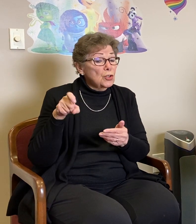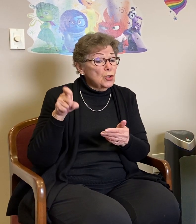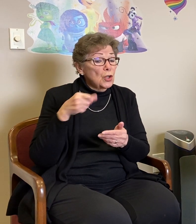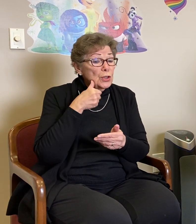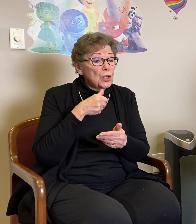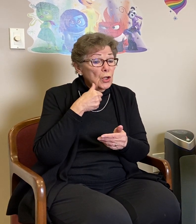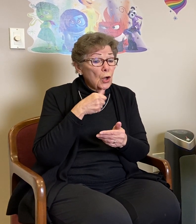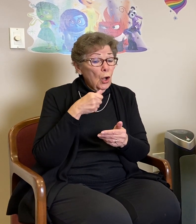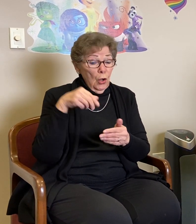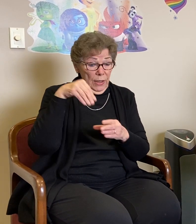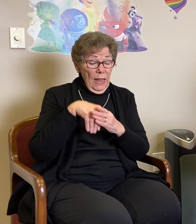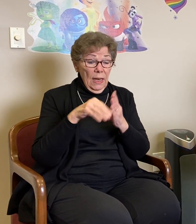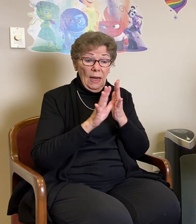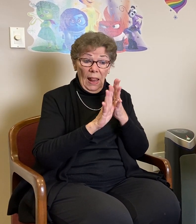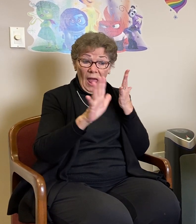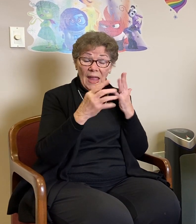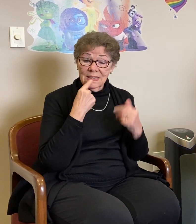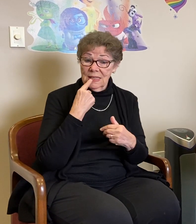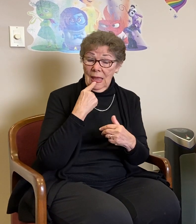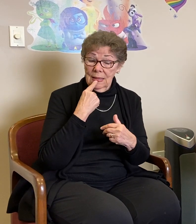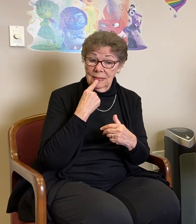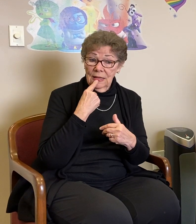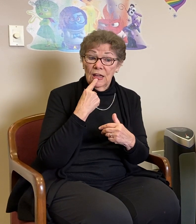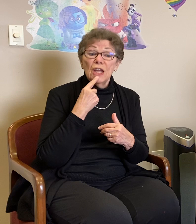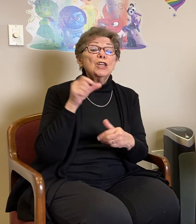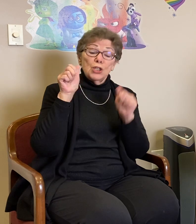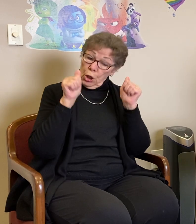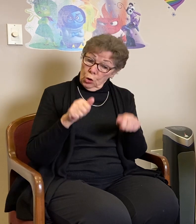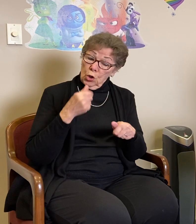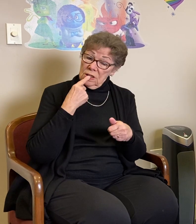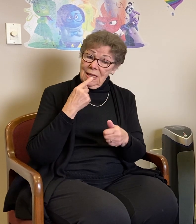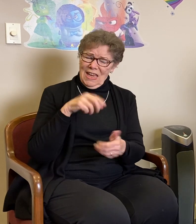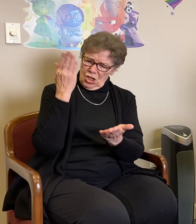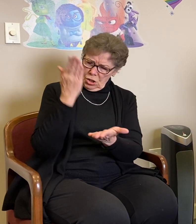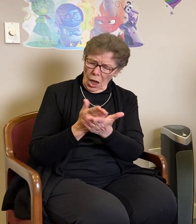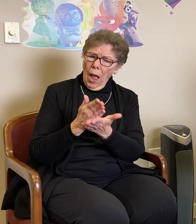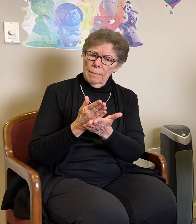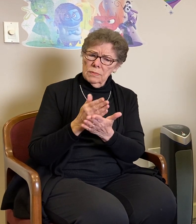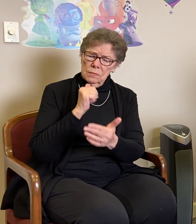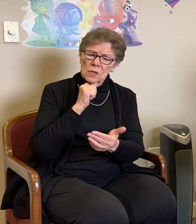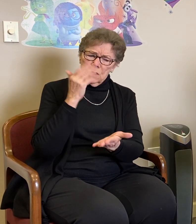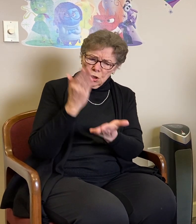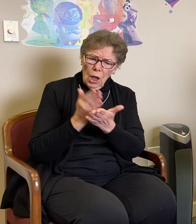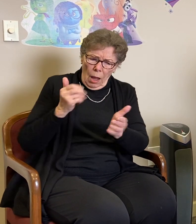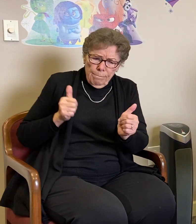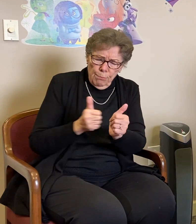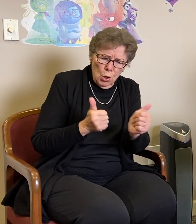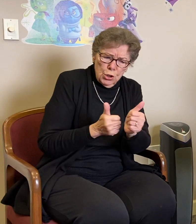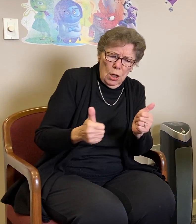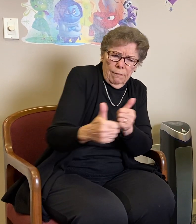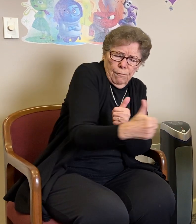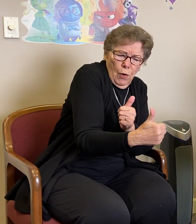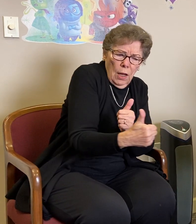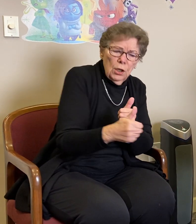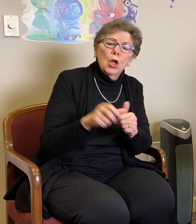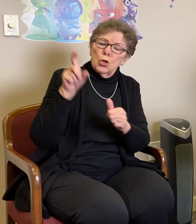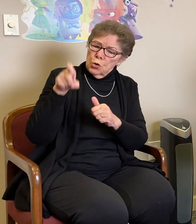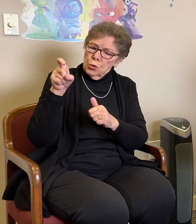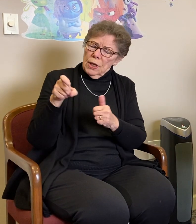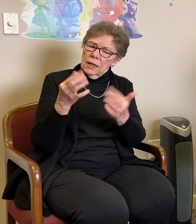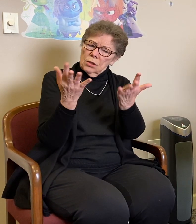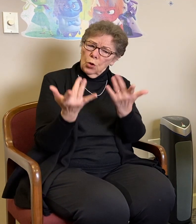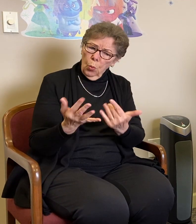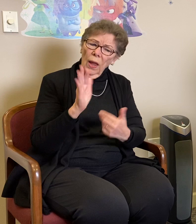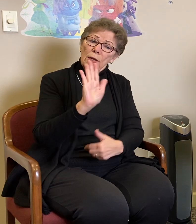line say? She could say, "Stop! Don't push in front of me. You need to wait